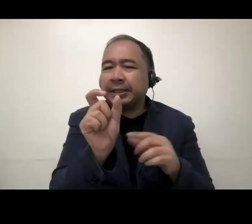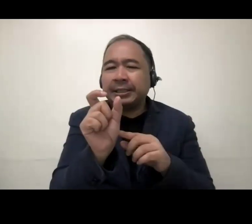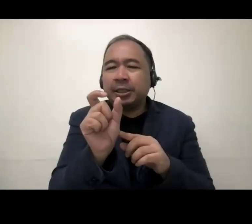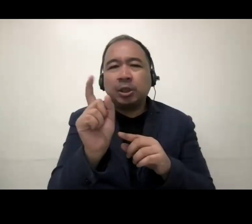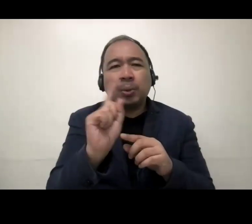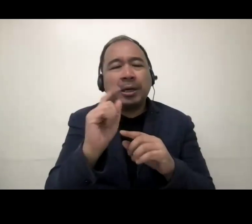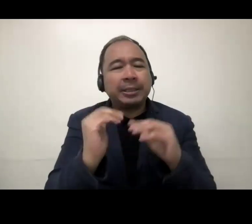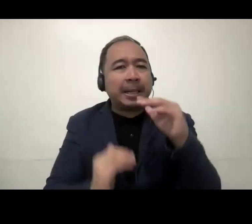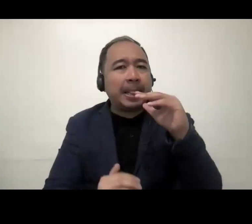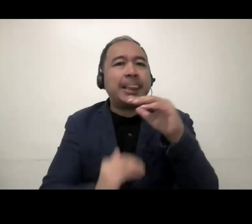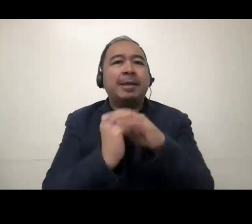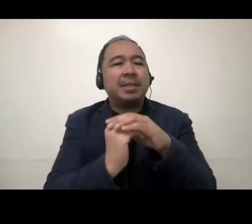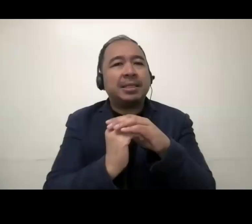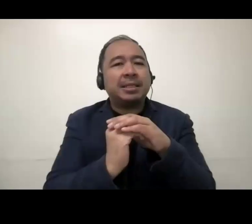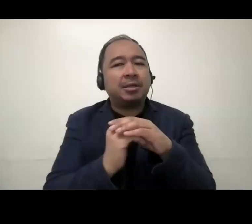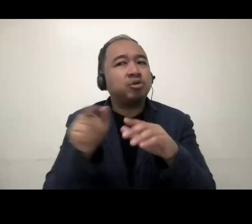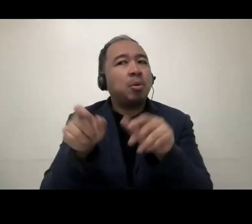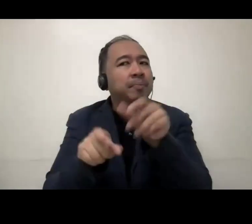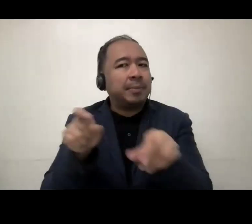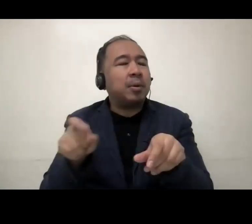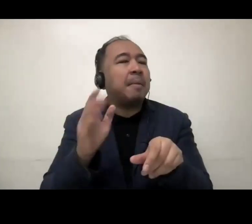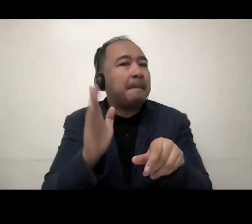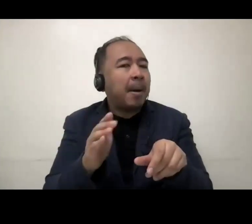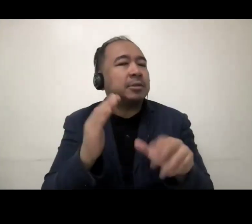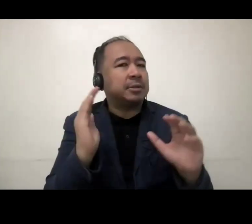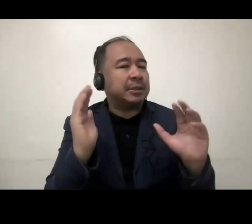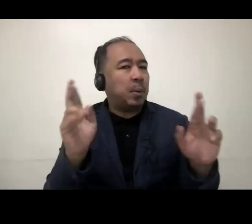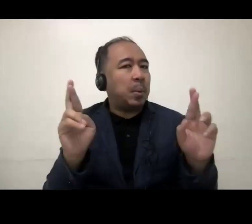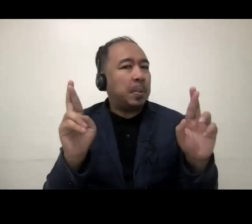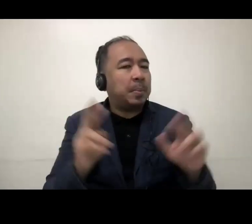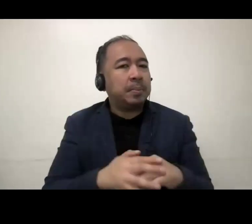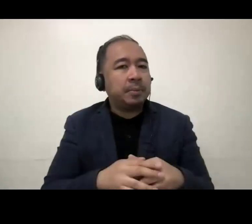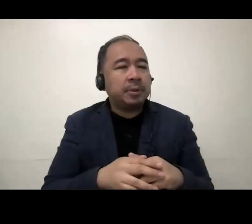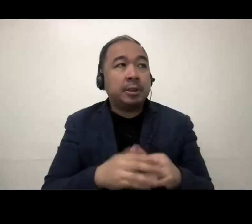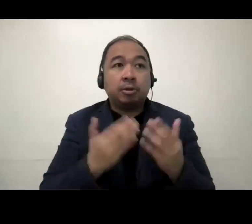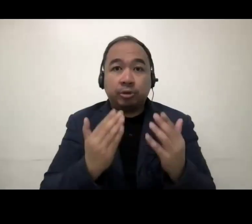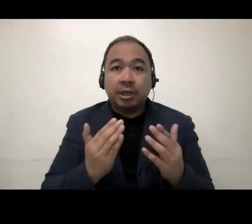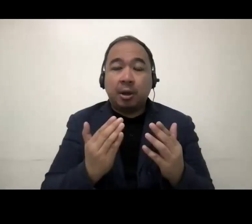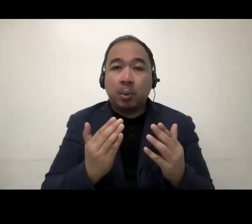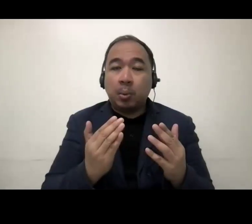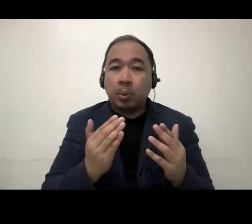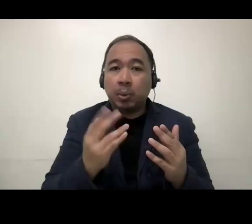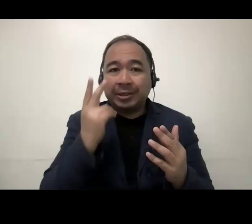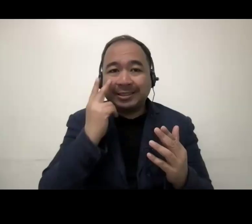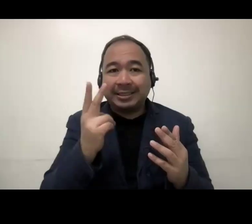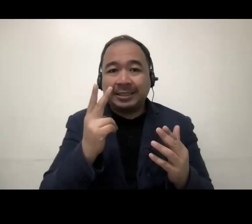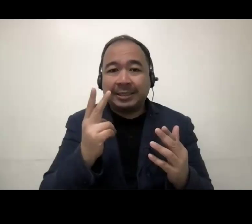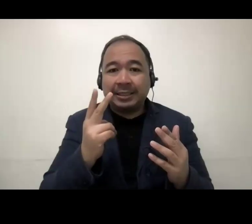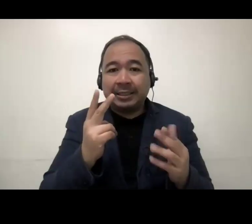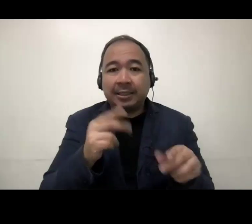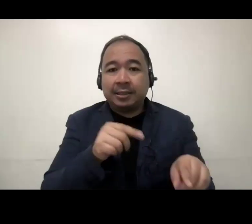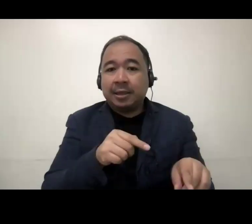thresholds that people need to meet. So at the moment, we hear quite a bit about a question around prior good faith